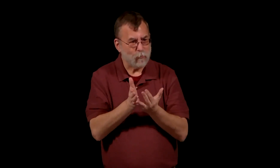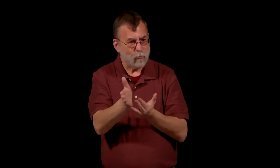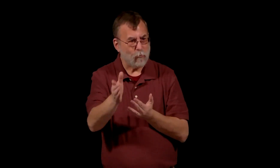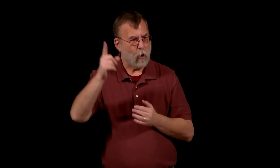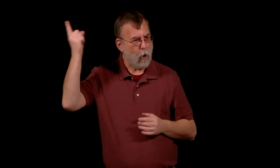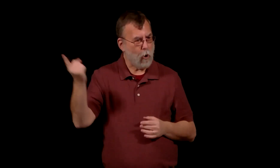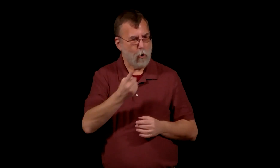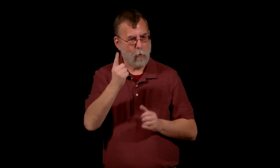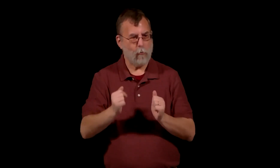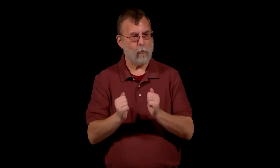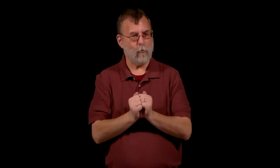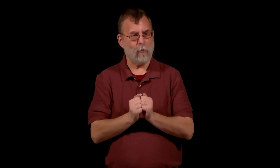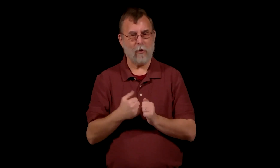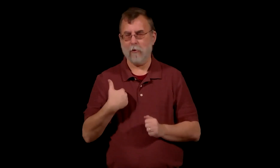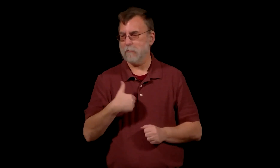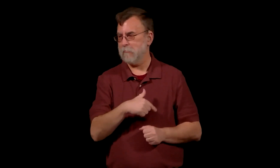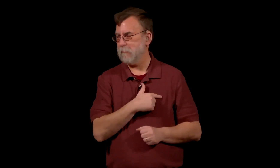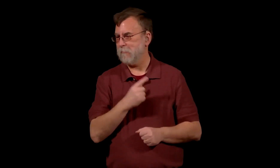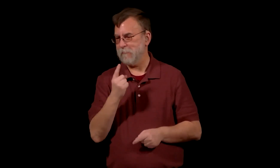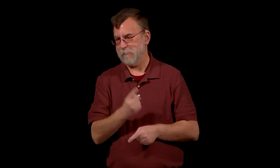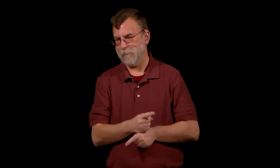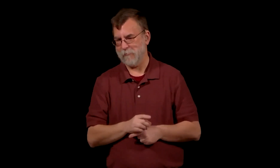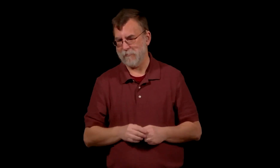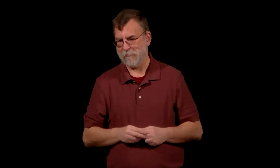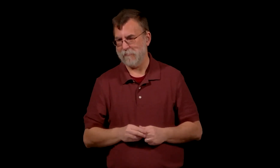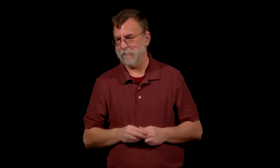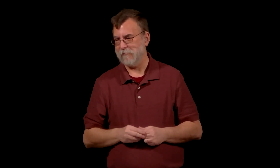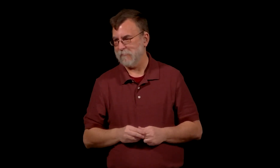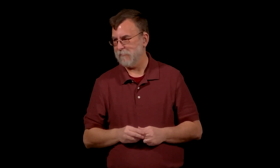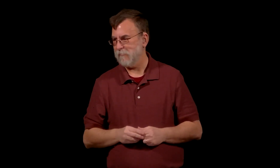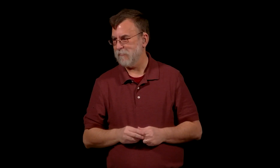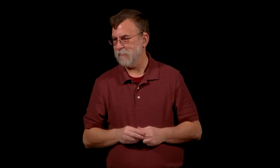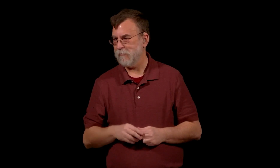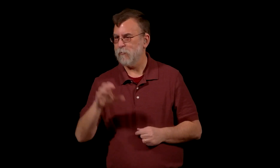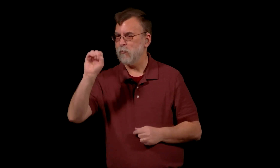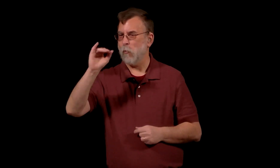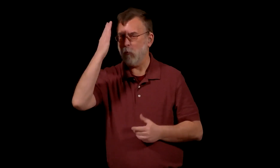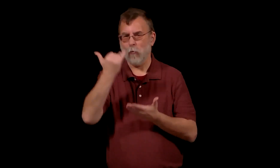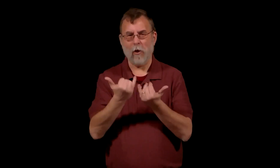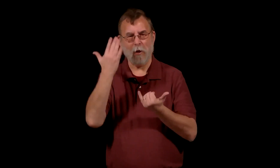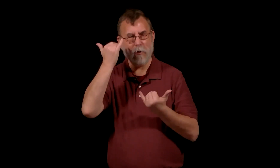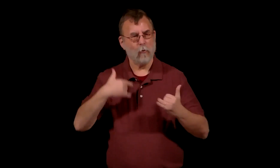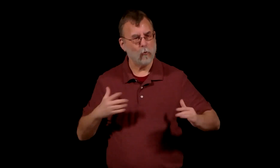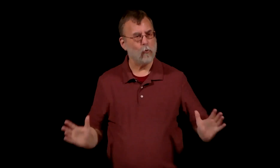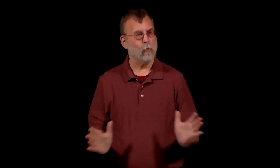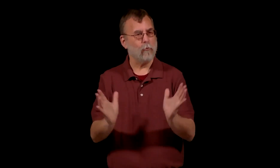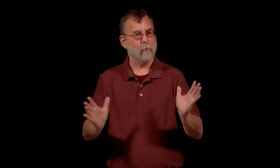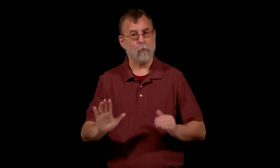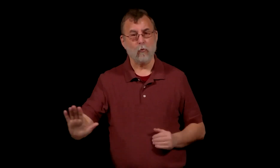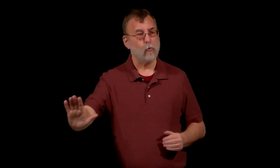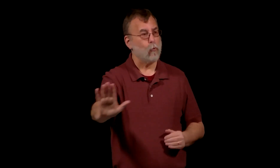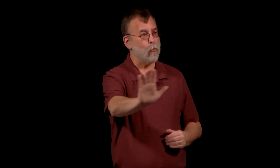Whatever the worries are, God is with us always, by our side. What we